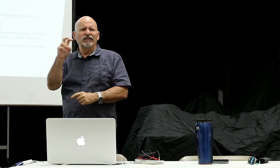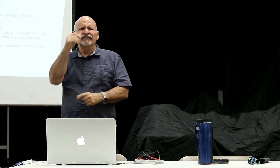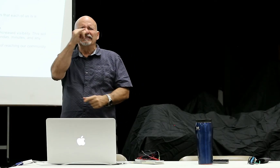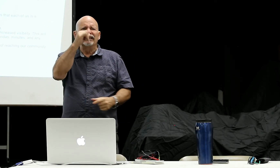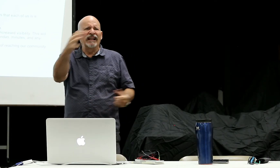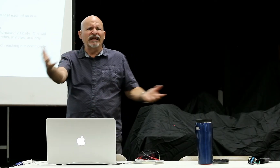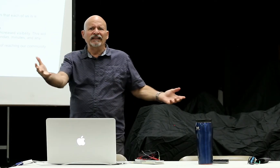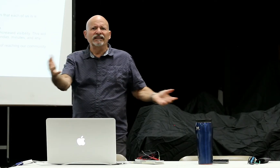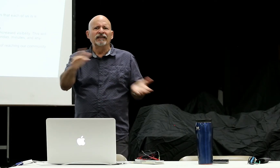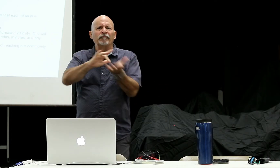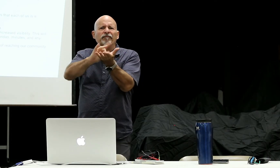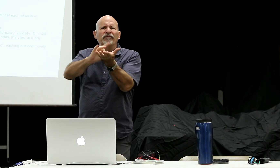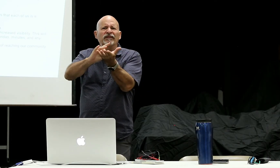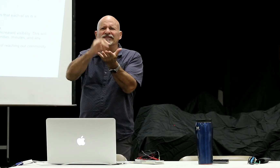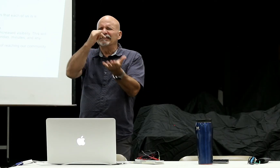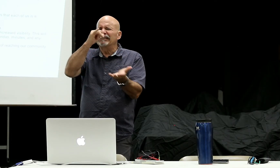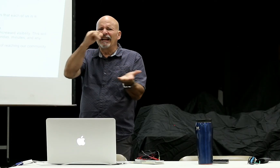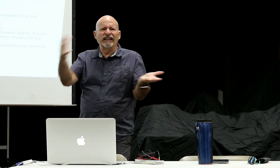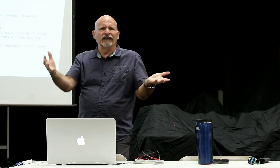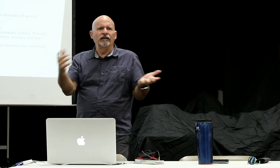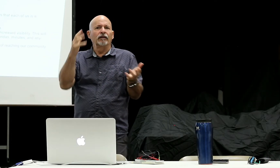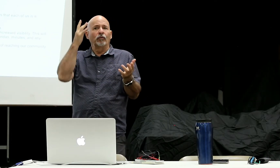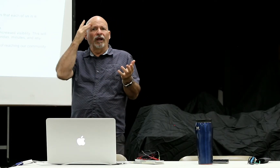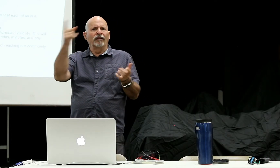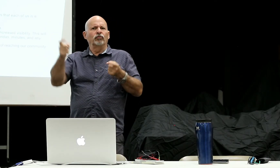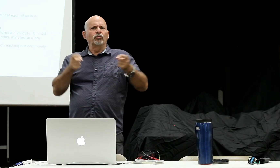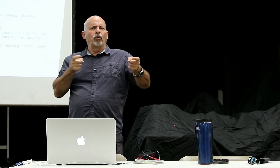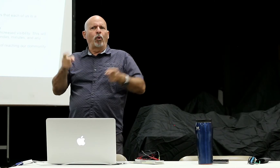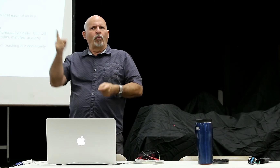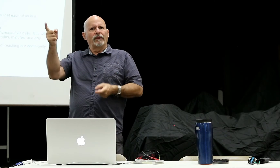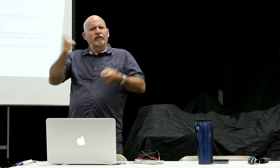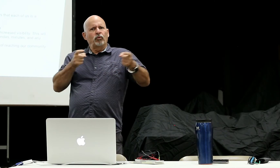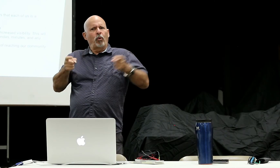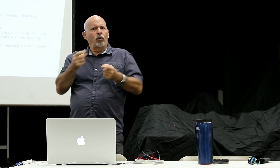They were helping. Section 8 used to be great. And with